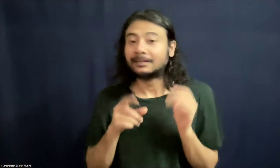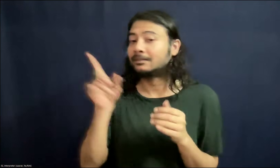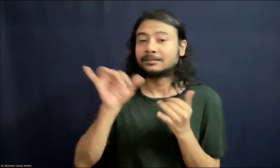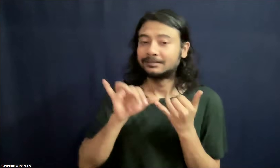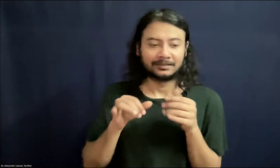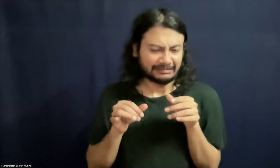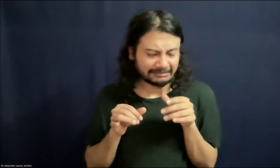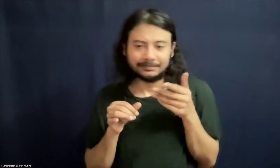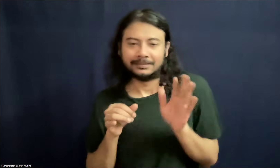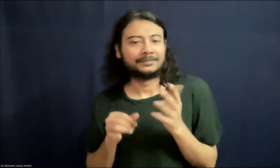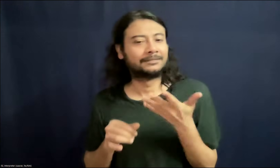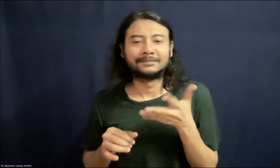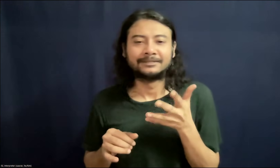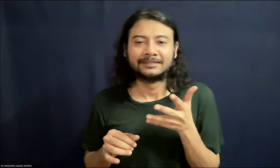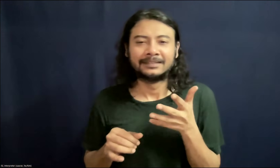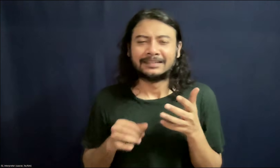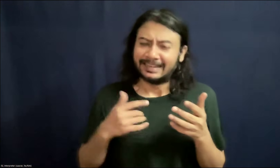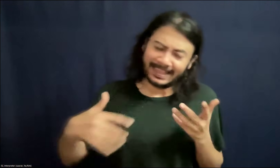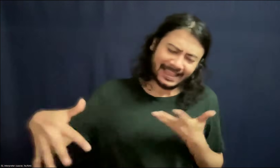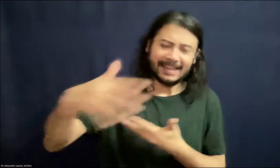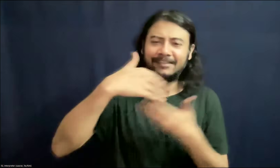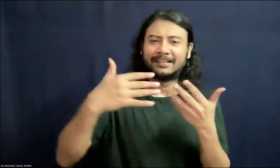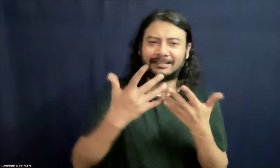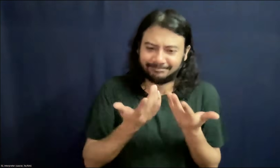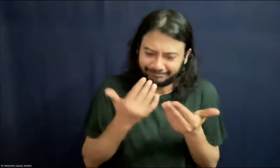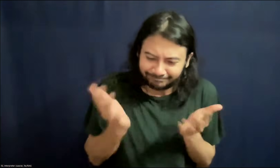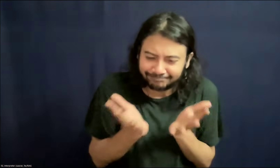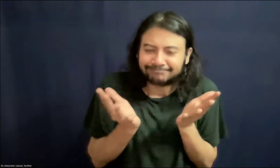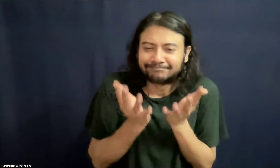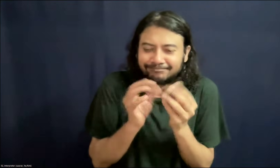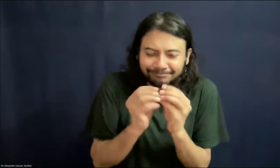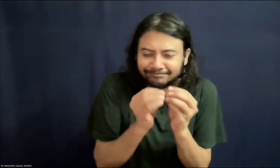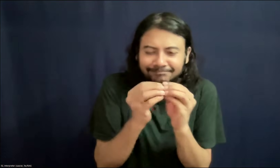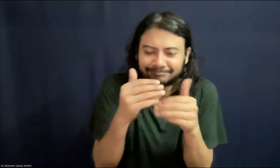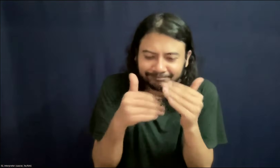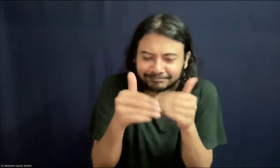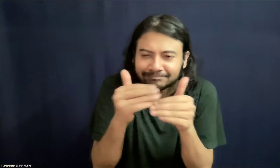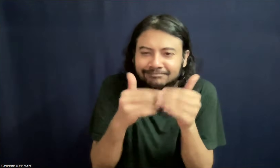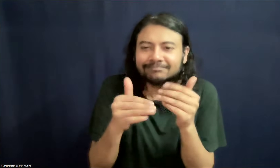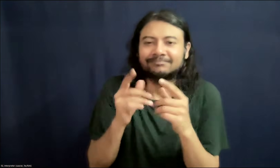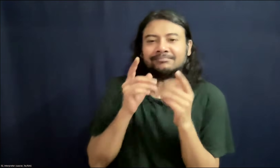He maintains everybody, and that is why he deserves the highest worship.